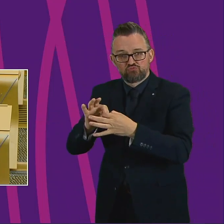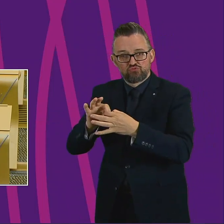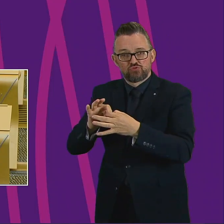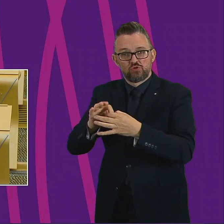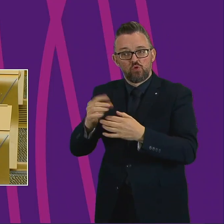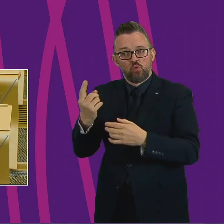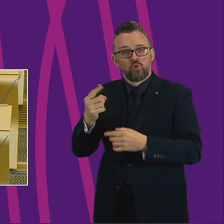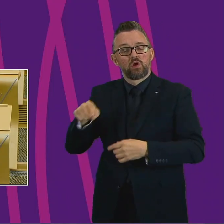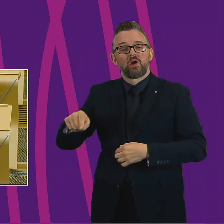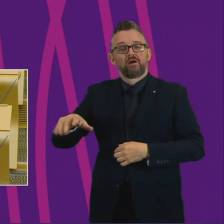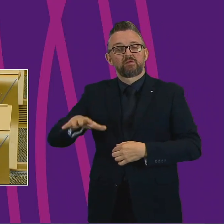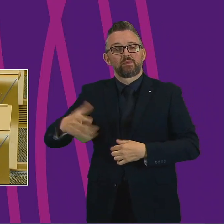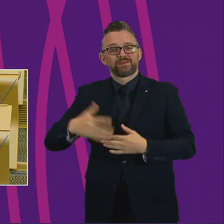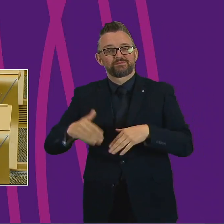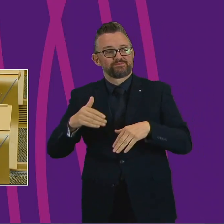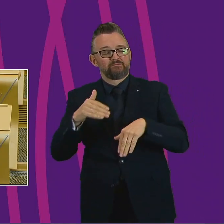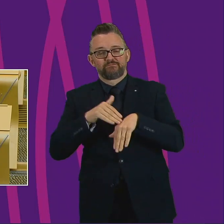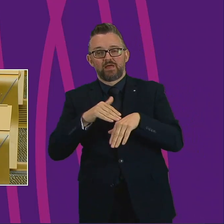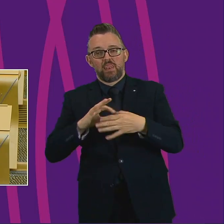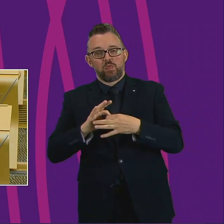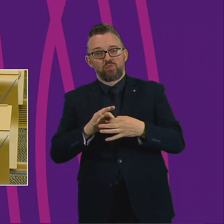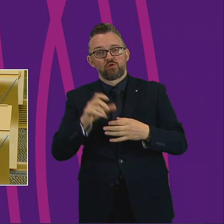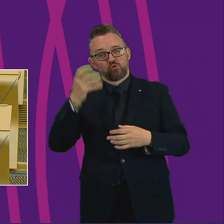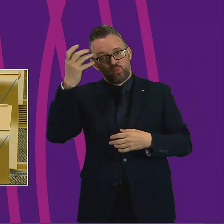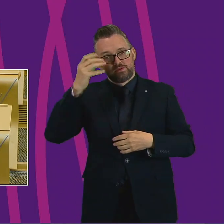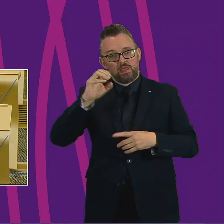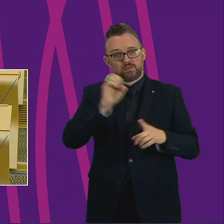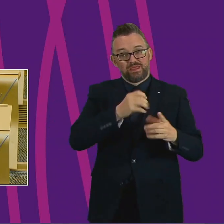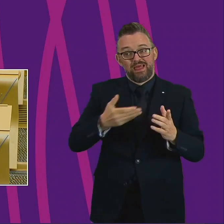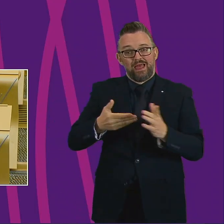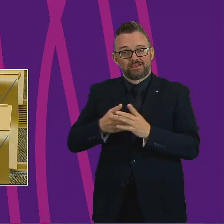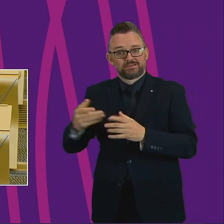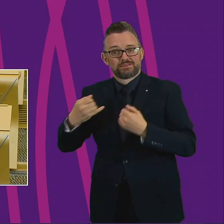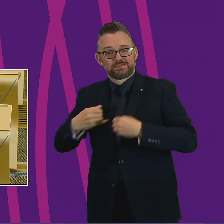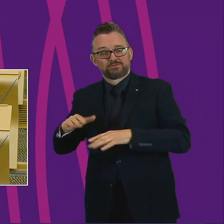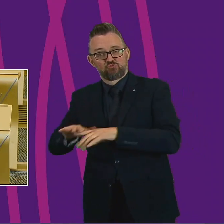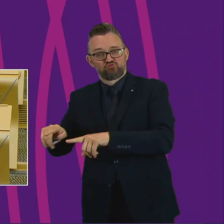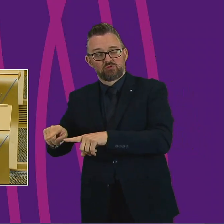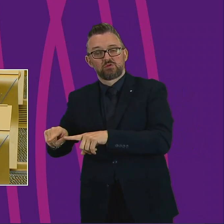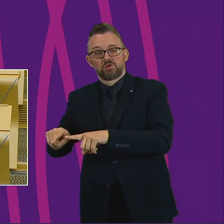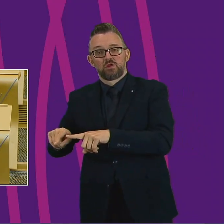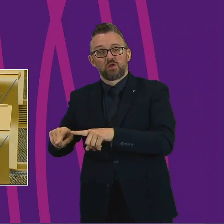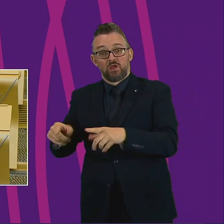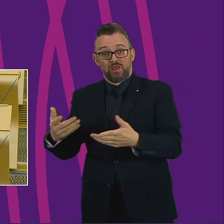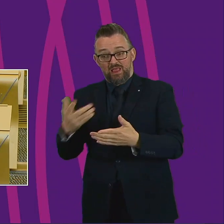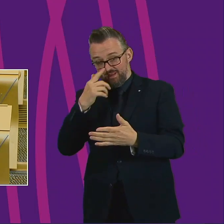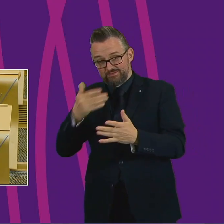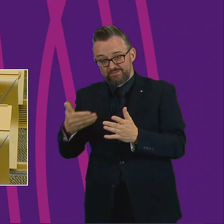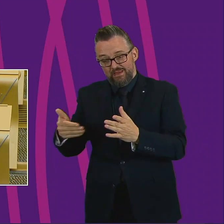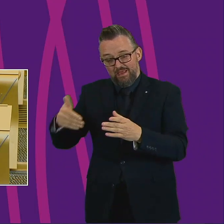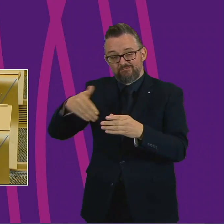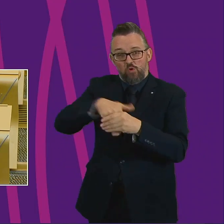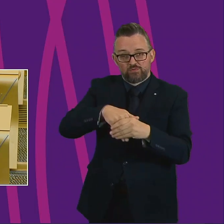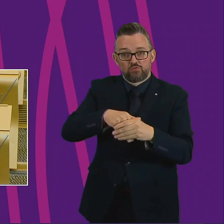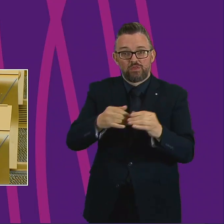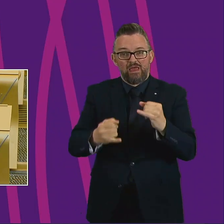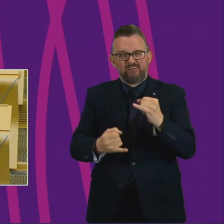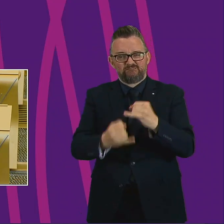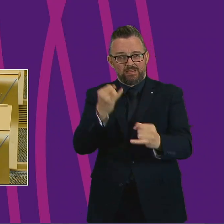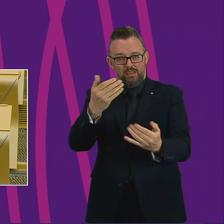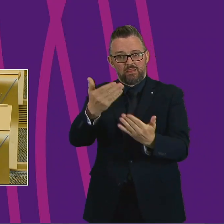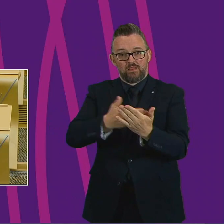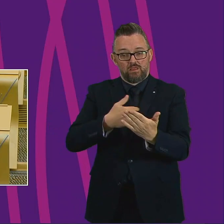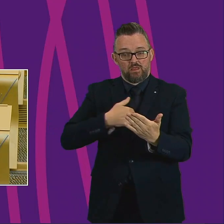Queen Elizabeth and the Children's Hospital there for their comments, which were then incorporated into what will be the final remit that